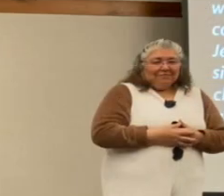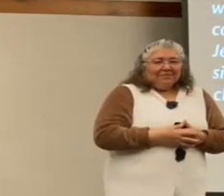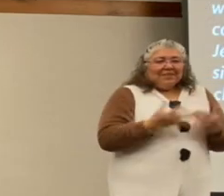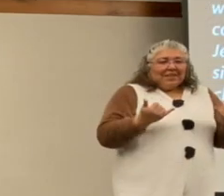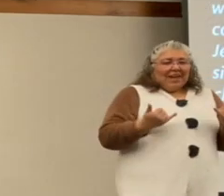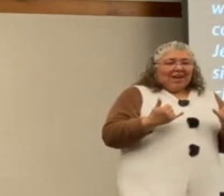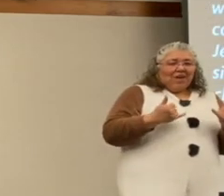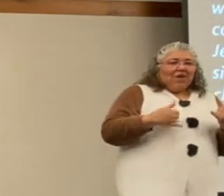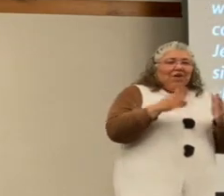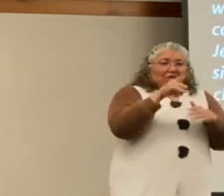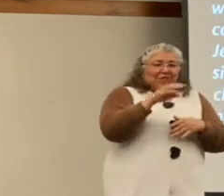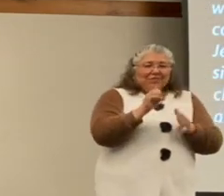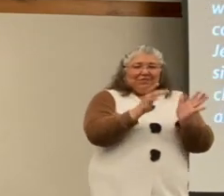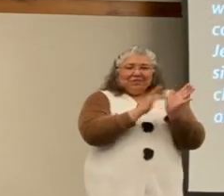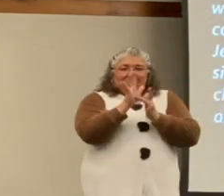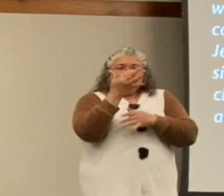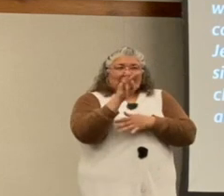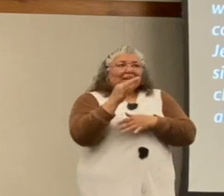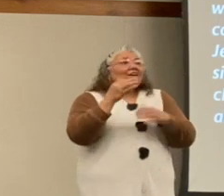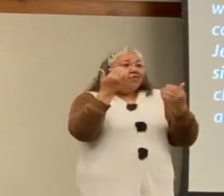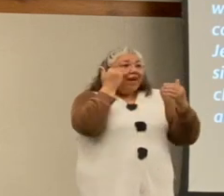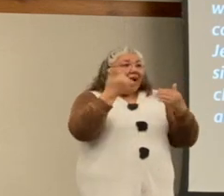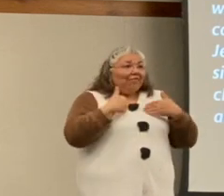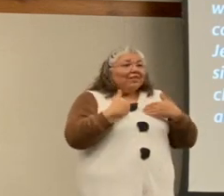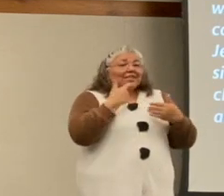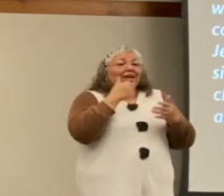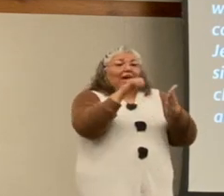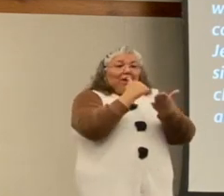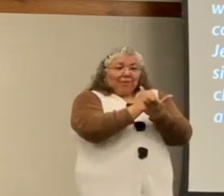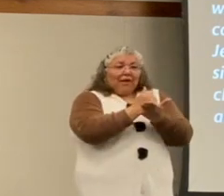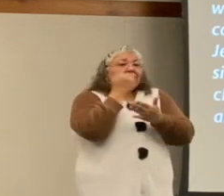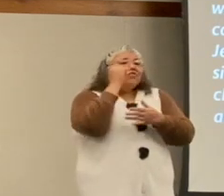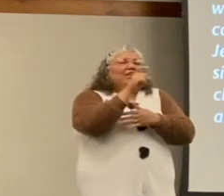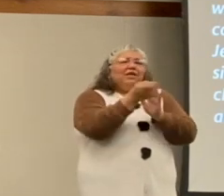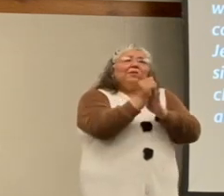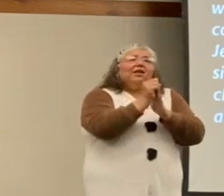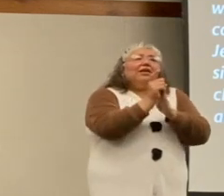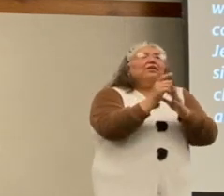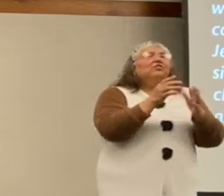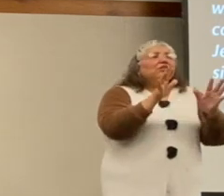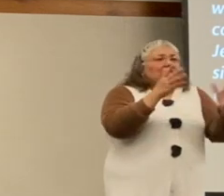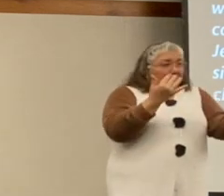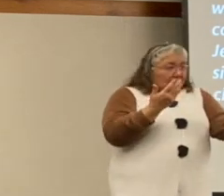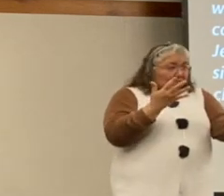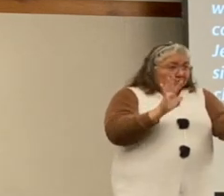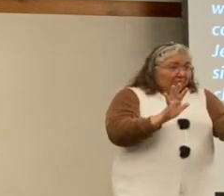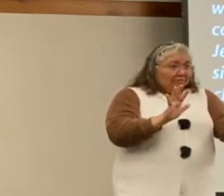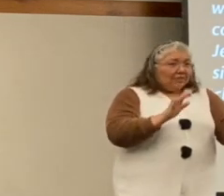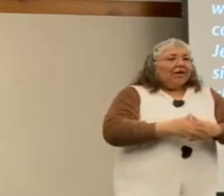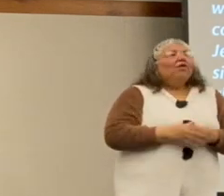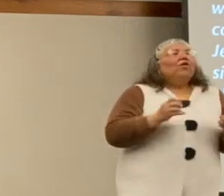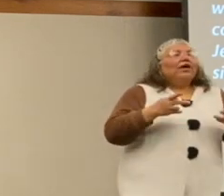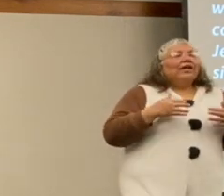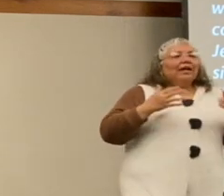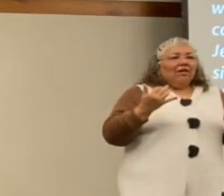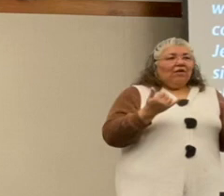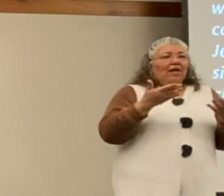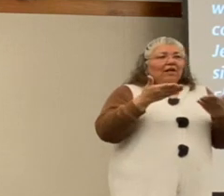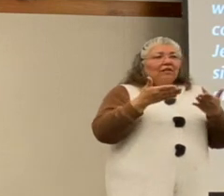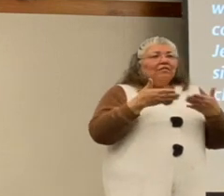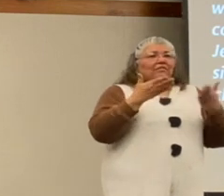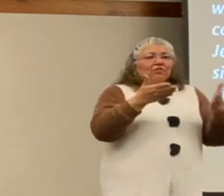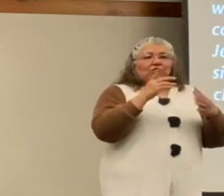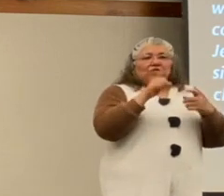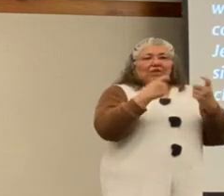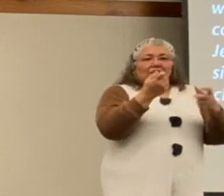So Luke chapter 19, if you got it, say amen. If you need a minute, say give me a minute. All right, I'll let you get a minute.